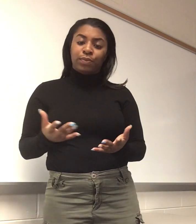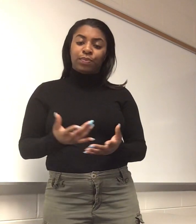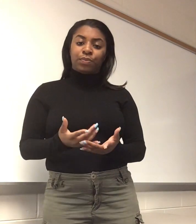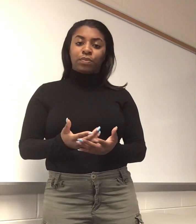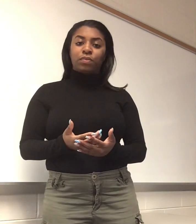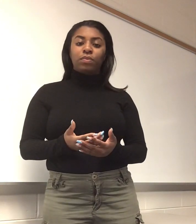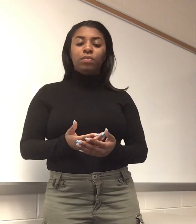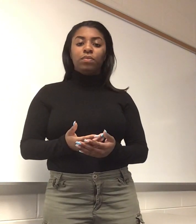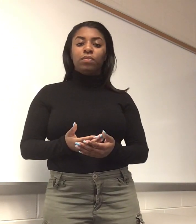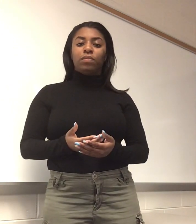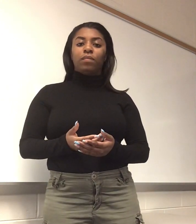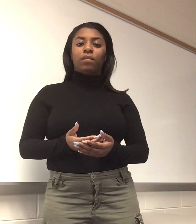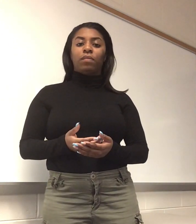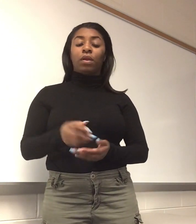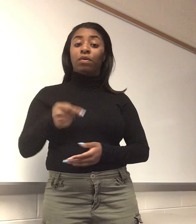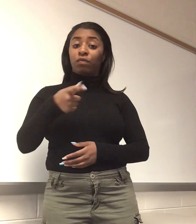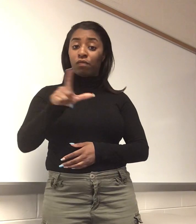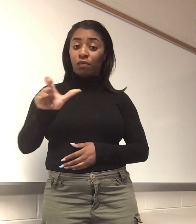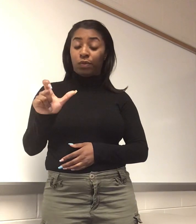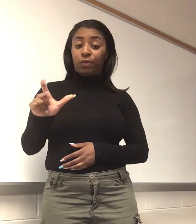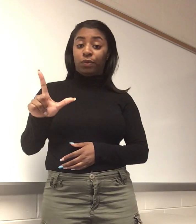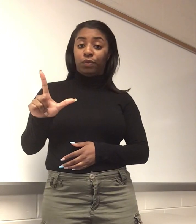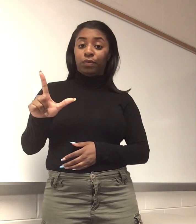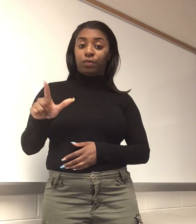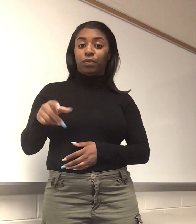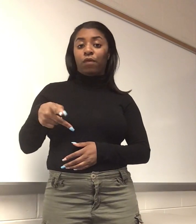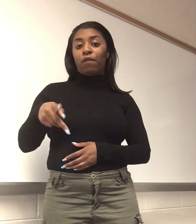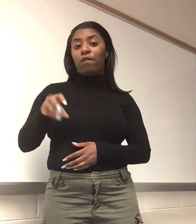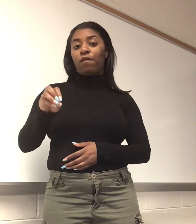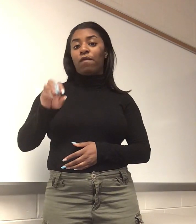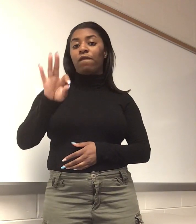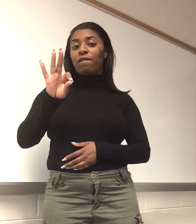the Fool is usually momentarily